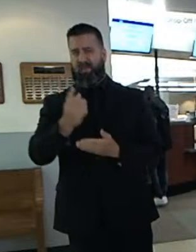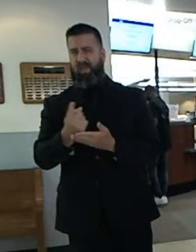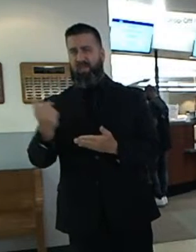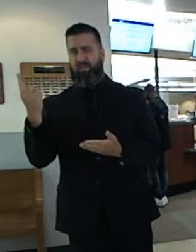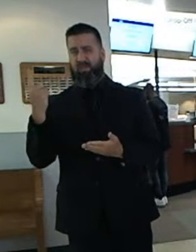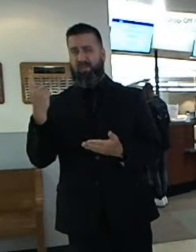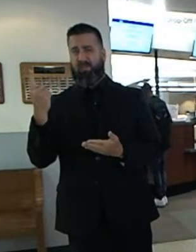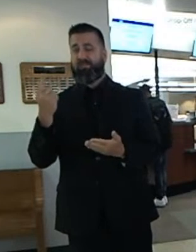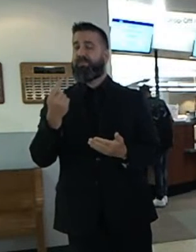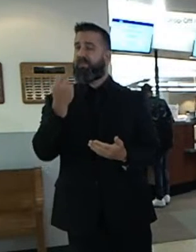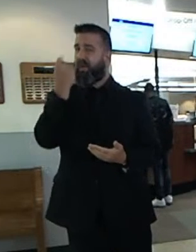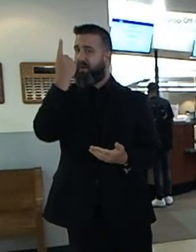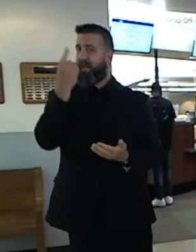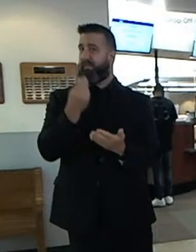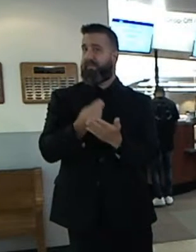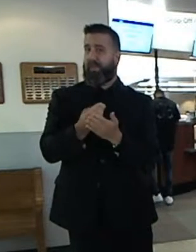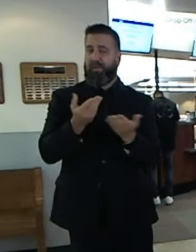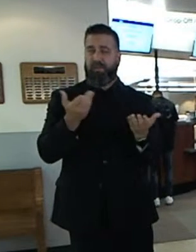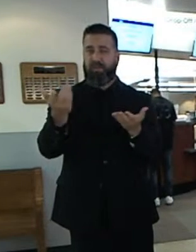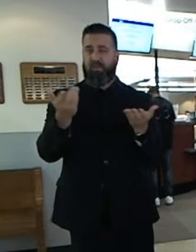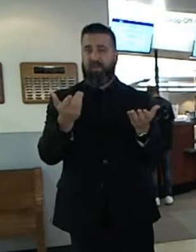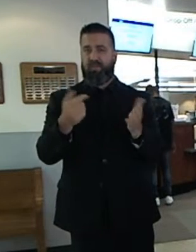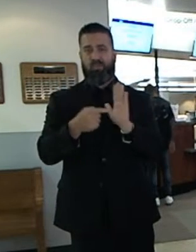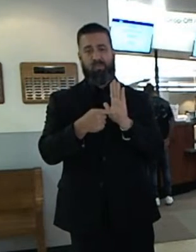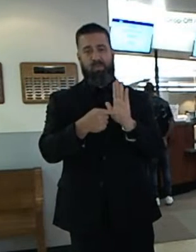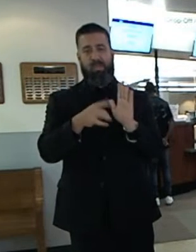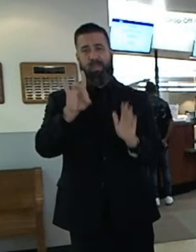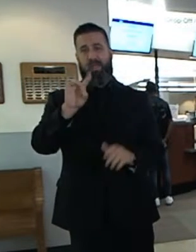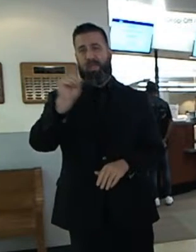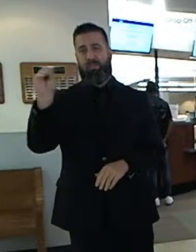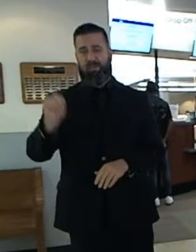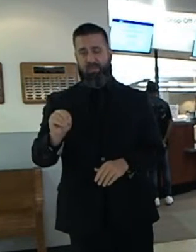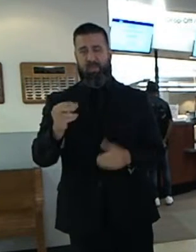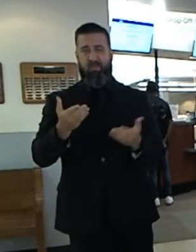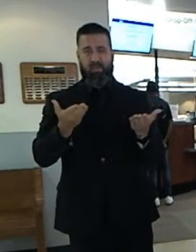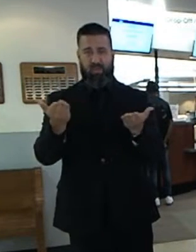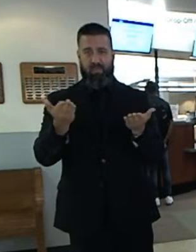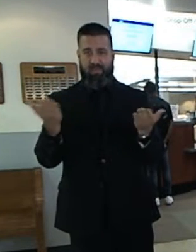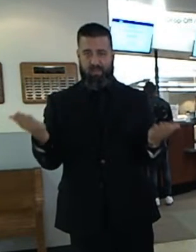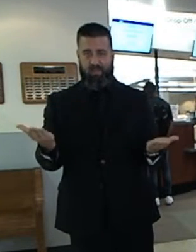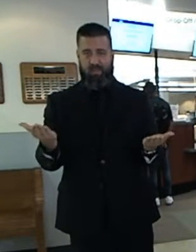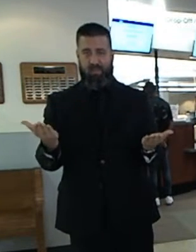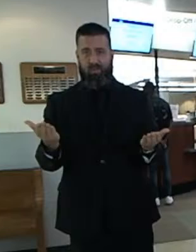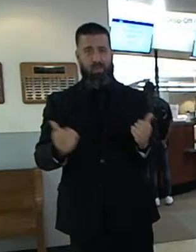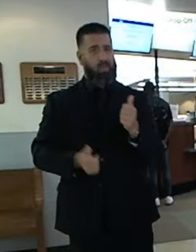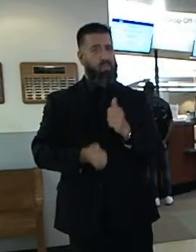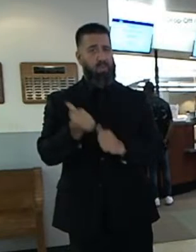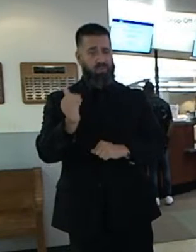Services represents 80% of the services provided in this building. The